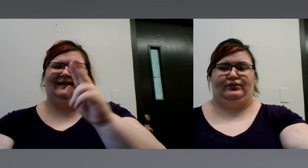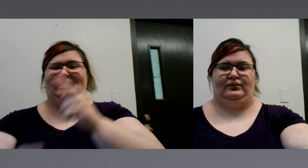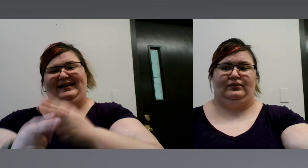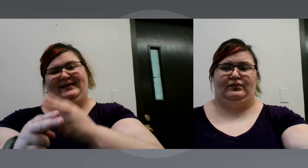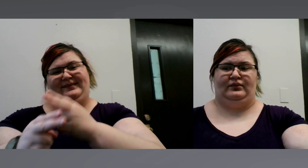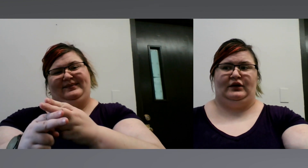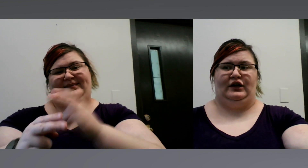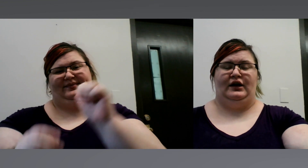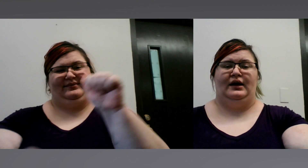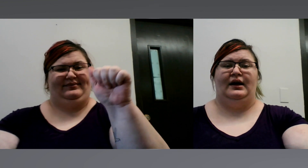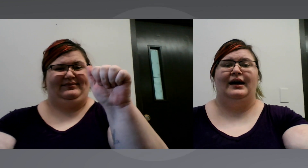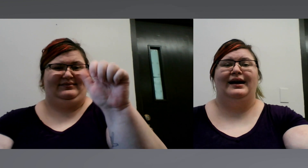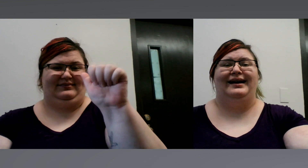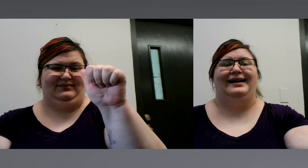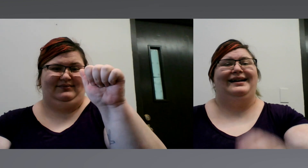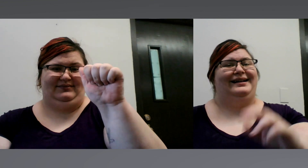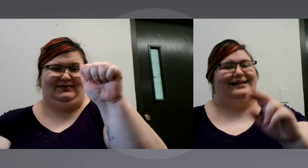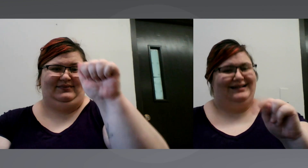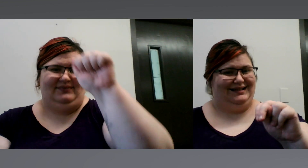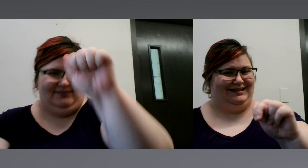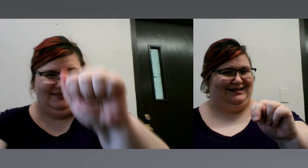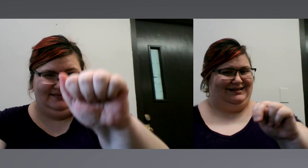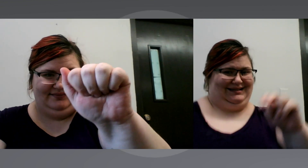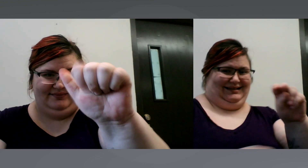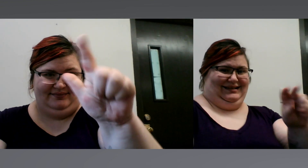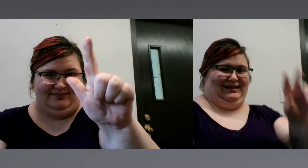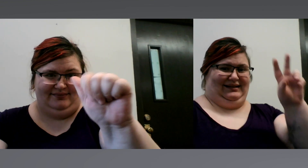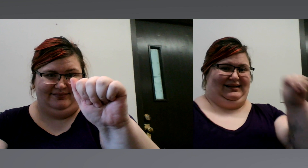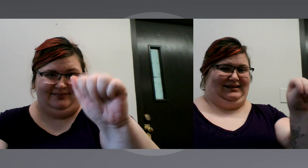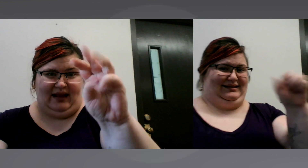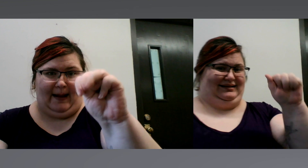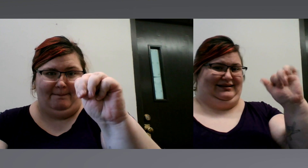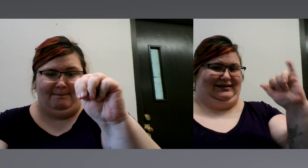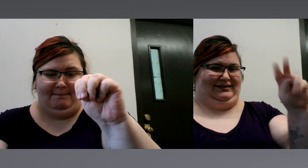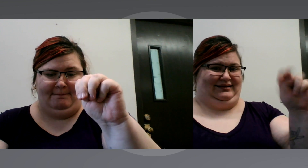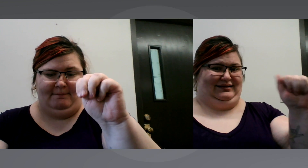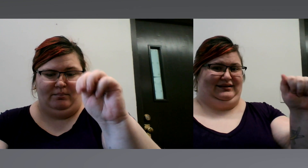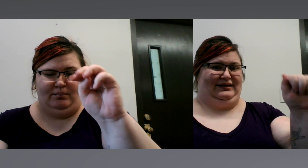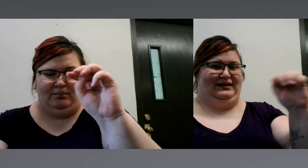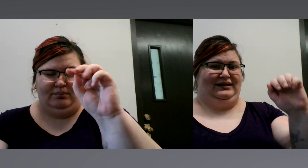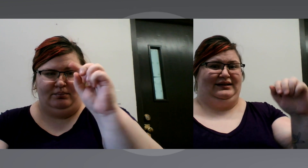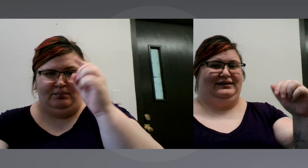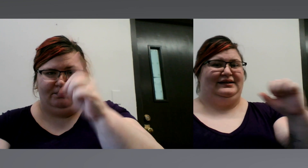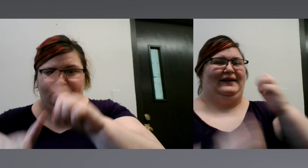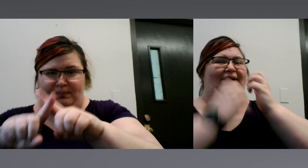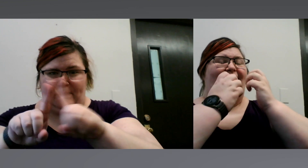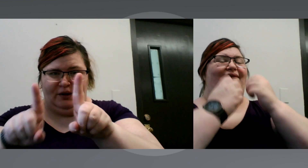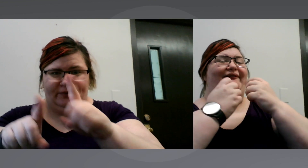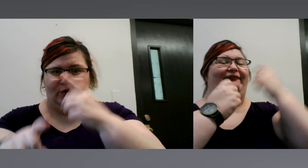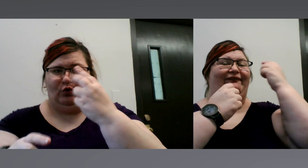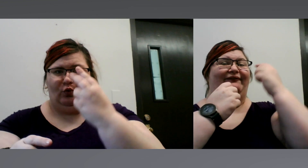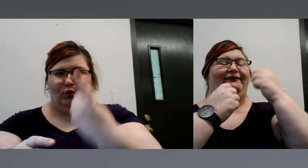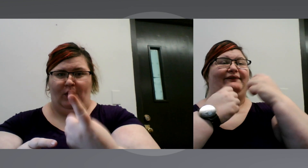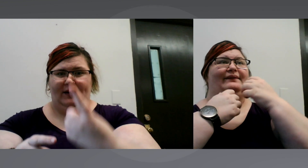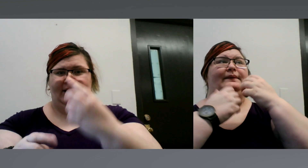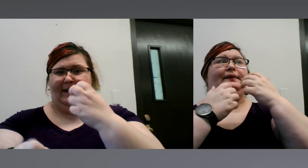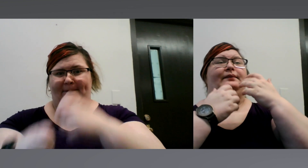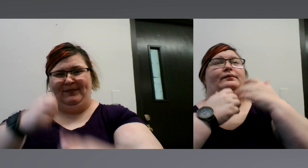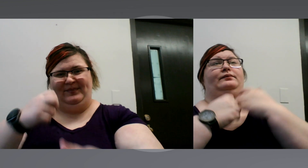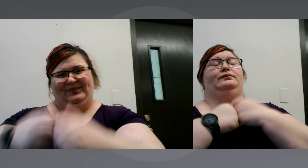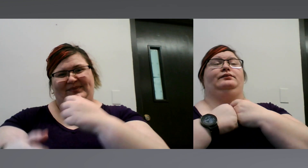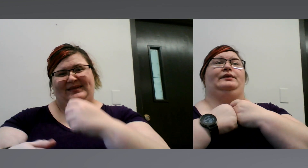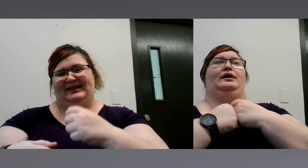annoying her to death, being her. When she goes to tell Adam how she feels, he doesn't feel the same way. He feels